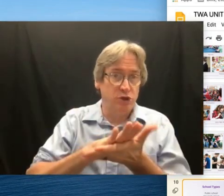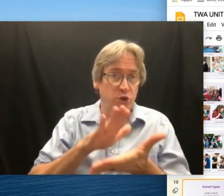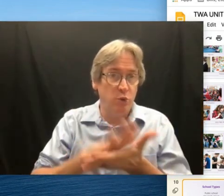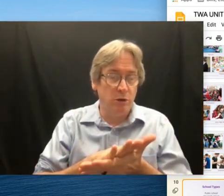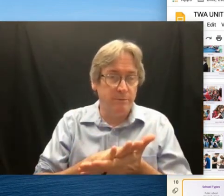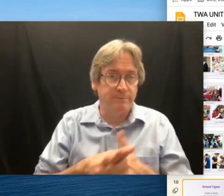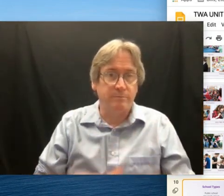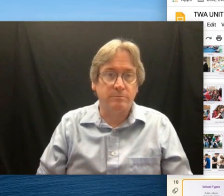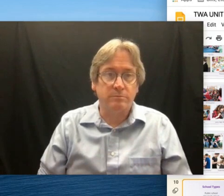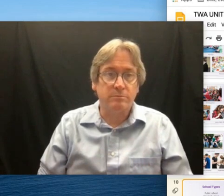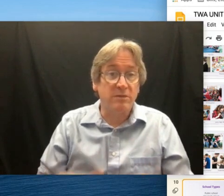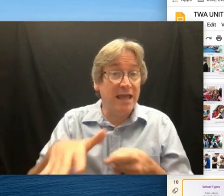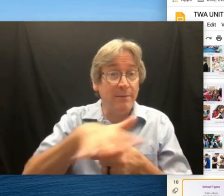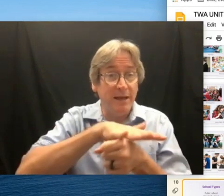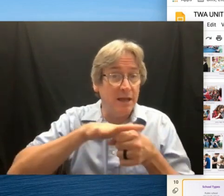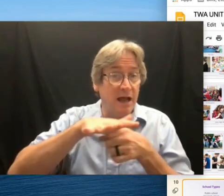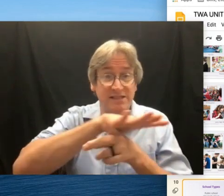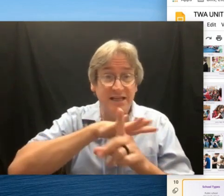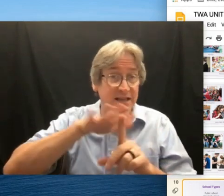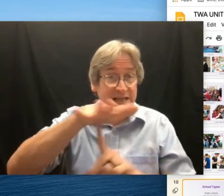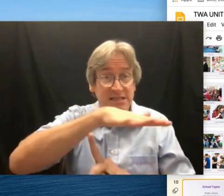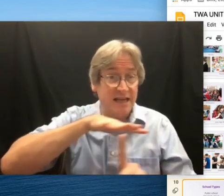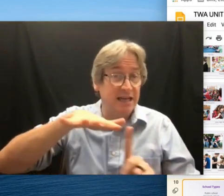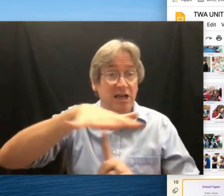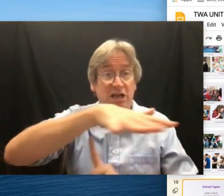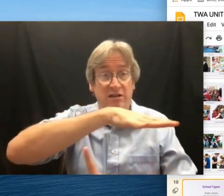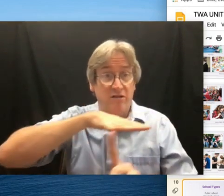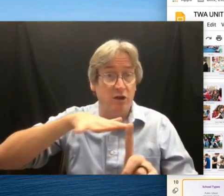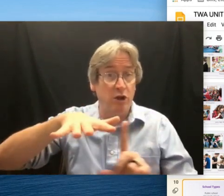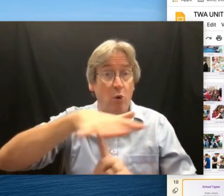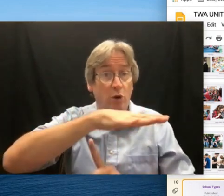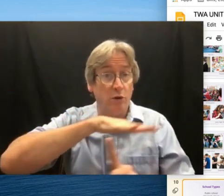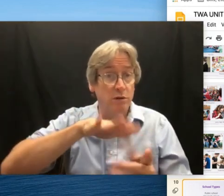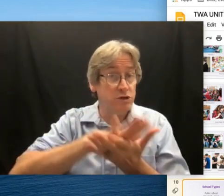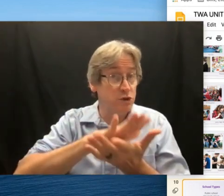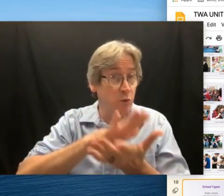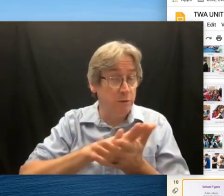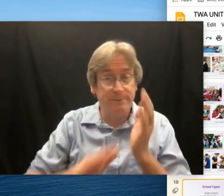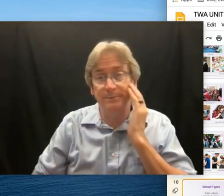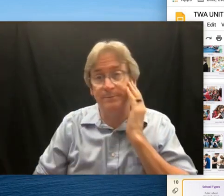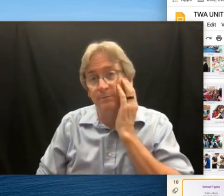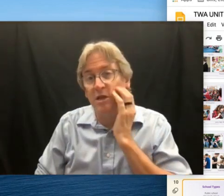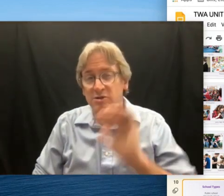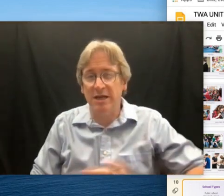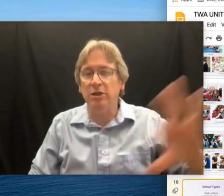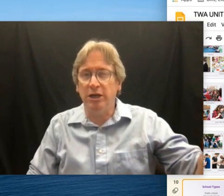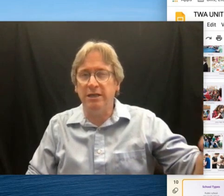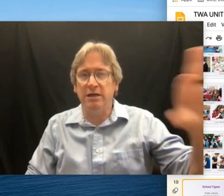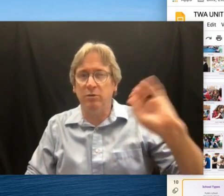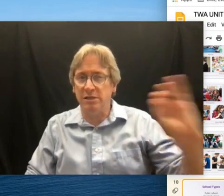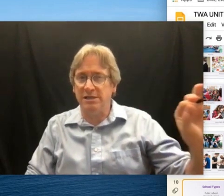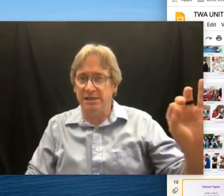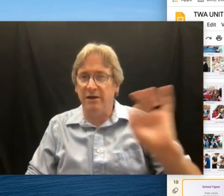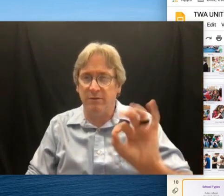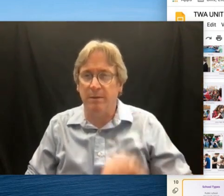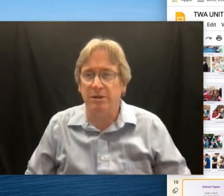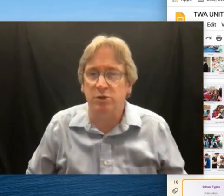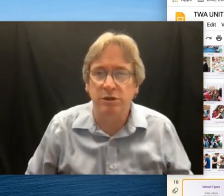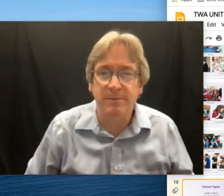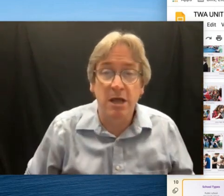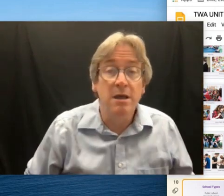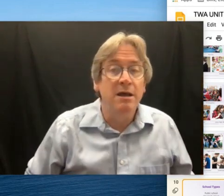general school can be, I've seen this like the local school. So take a look at what's the sign